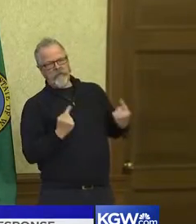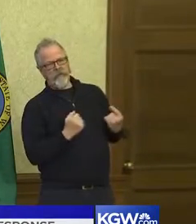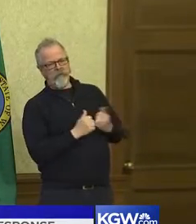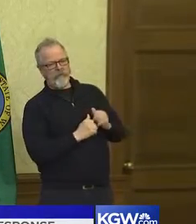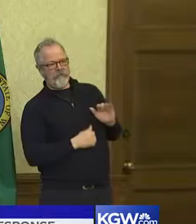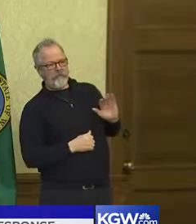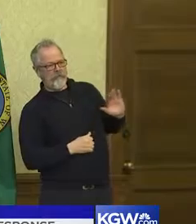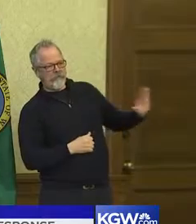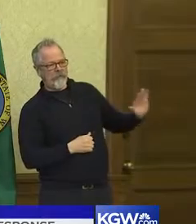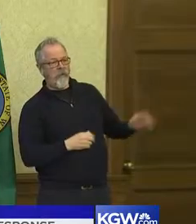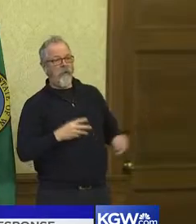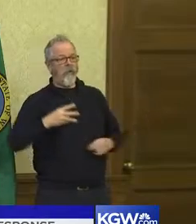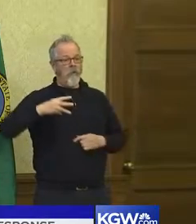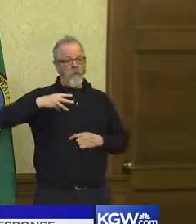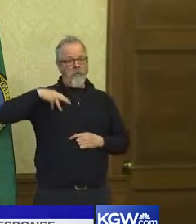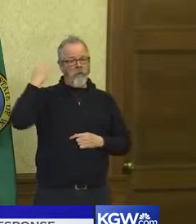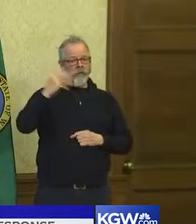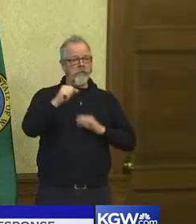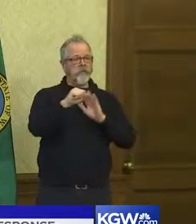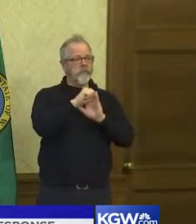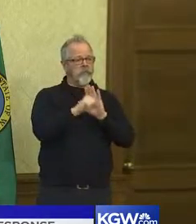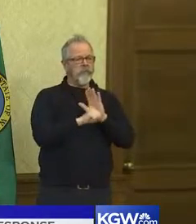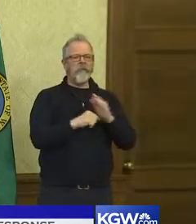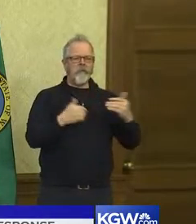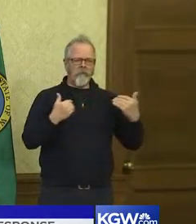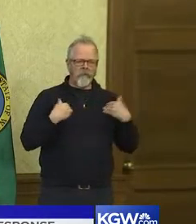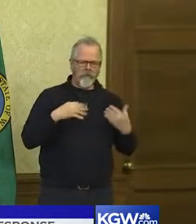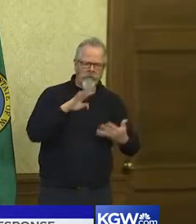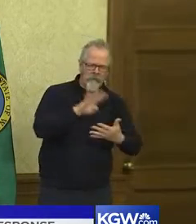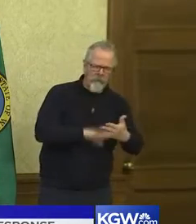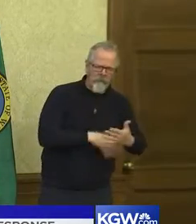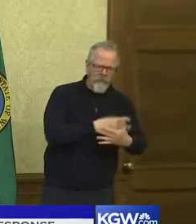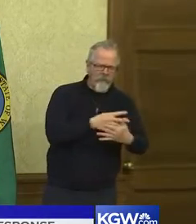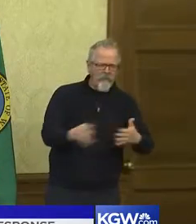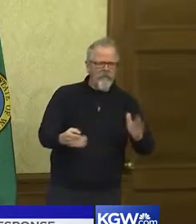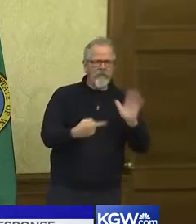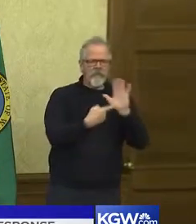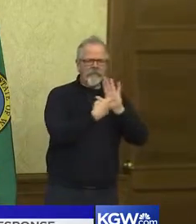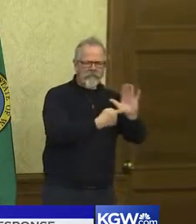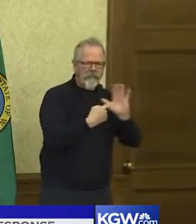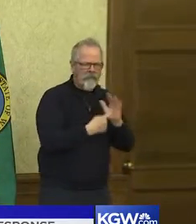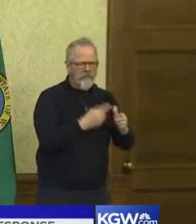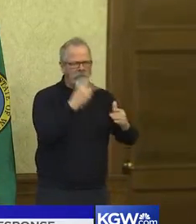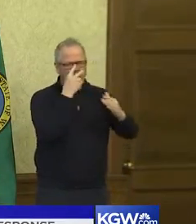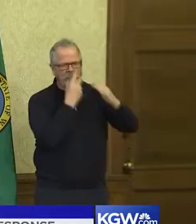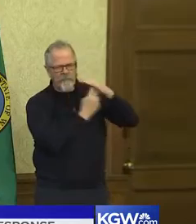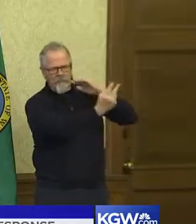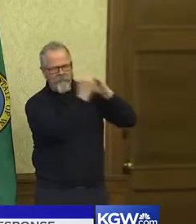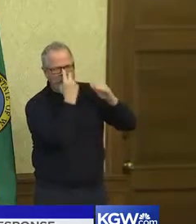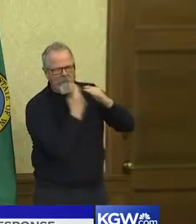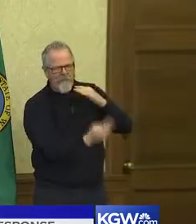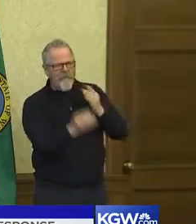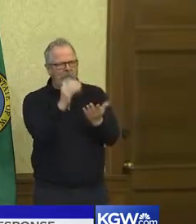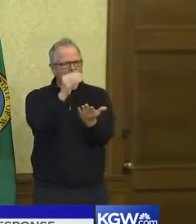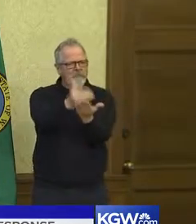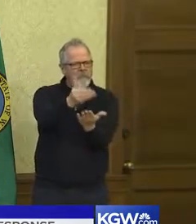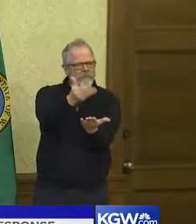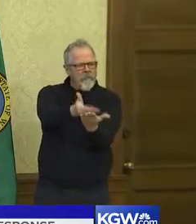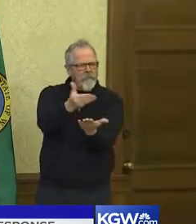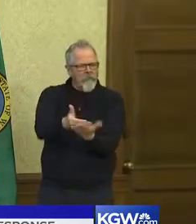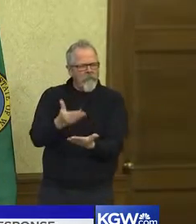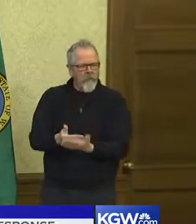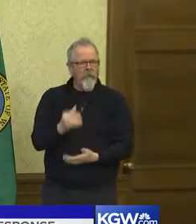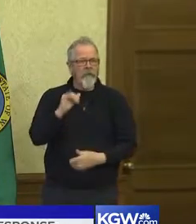Washington, the fact is that even if we do get our curve going down, if we take off social distancing,